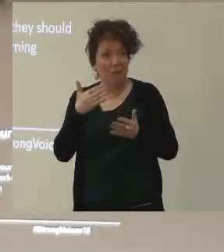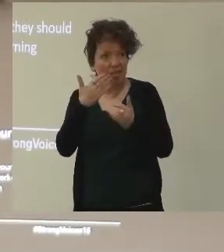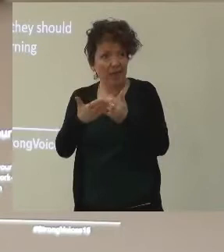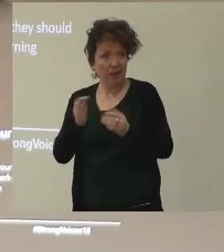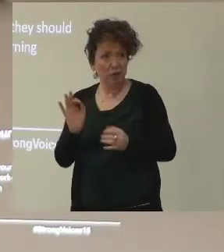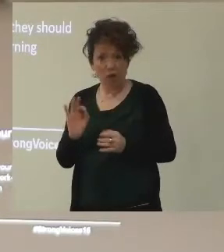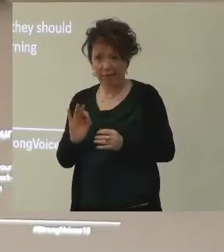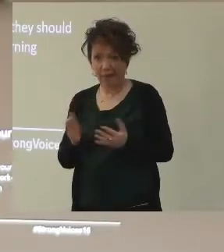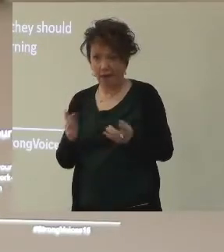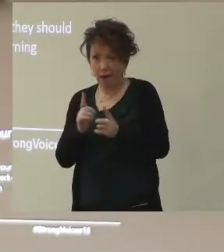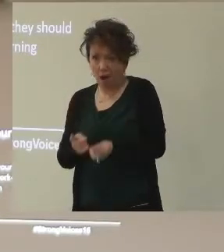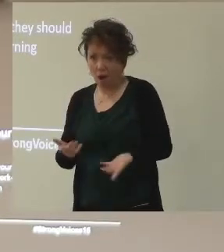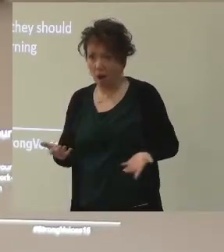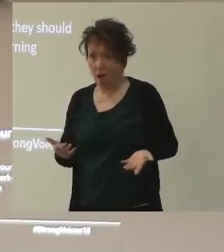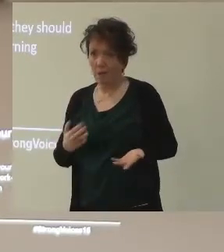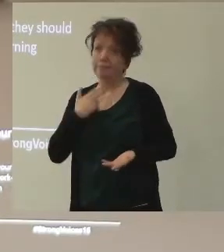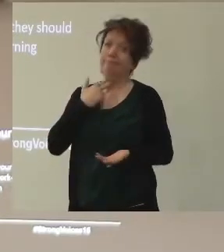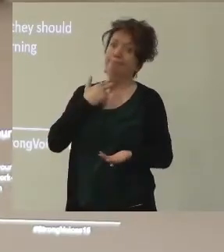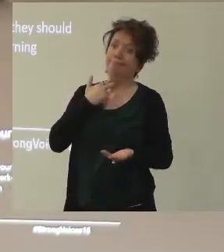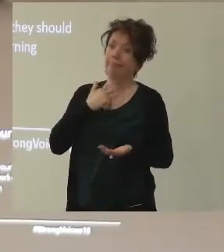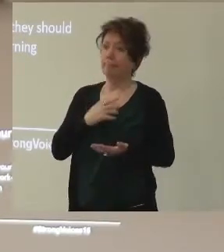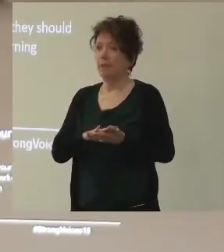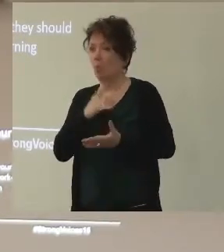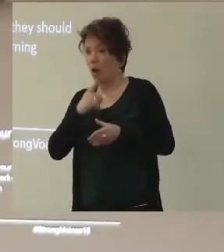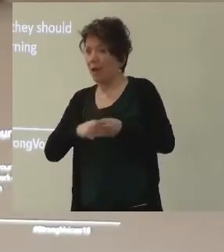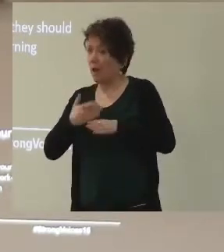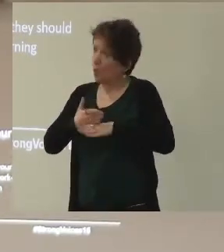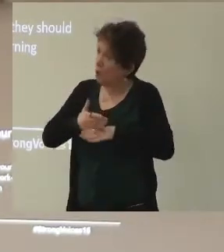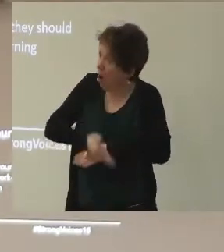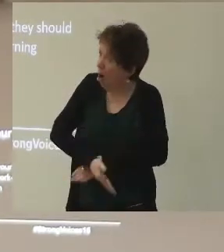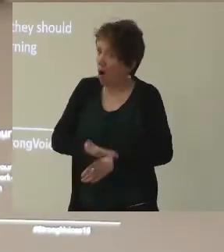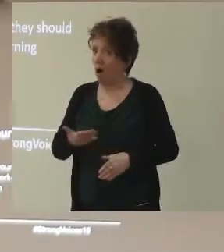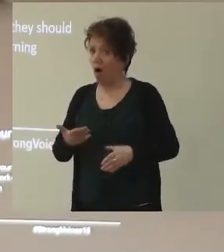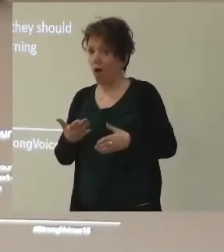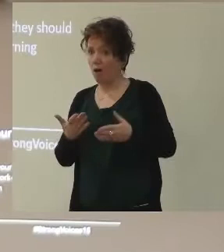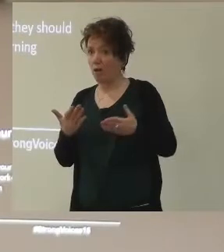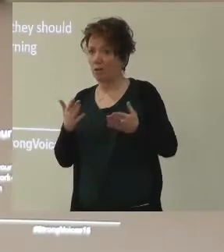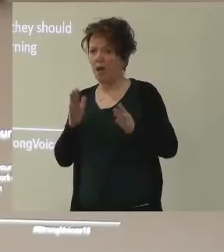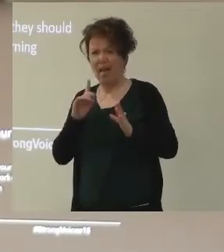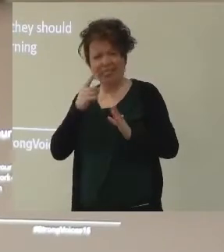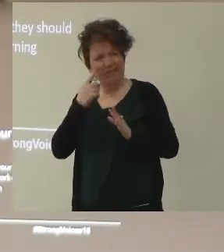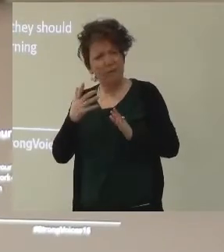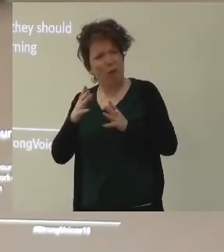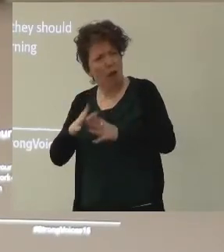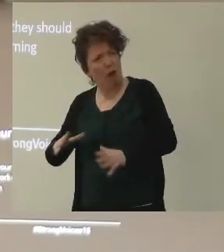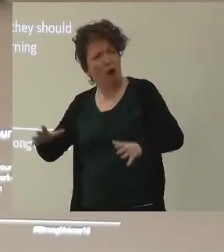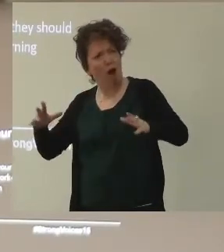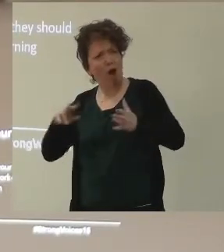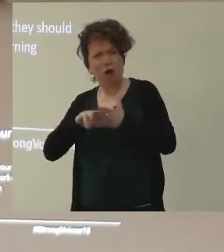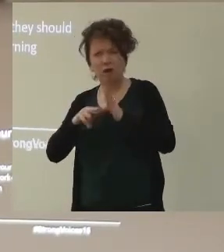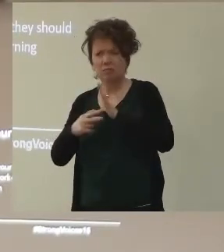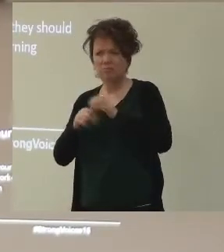the young person, and you kind of, they spend a year working really hard, and at the end of it there's nothing left. So I think for large organisations there's kind of a